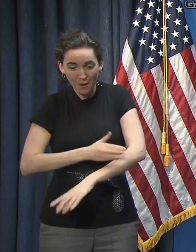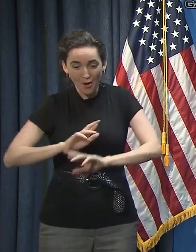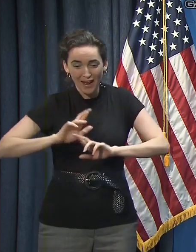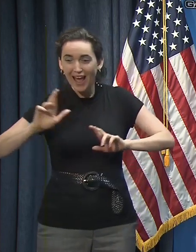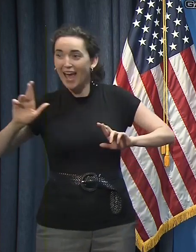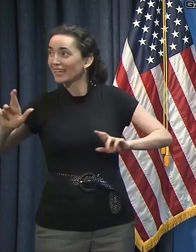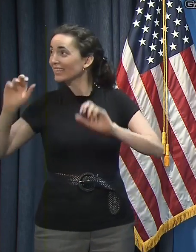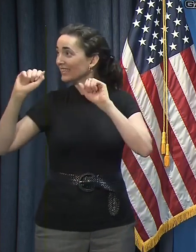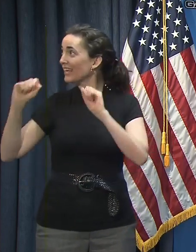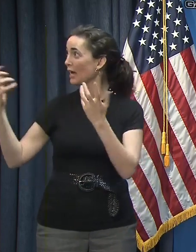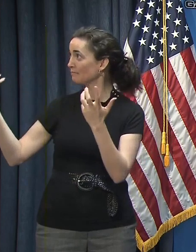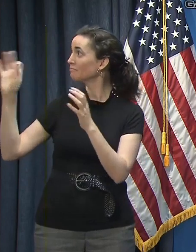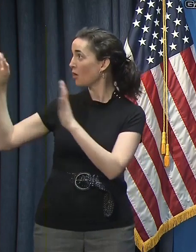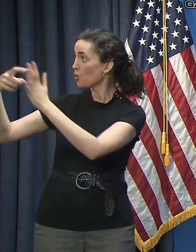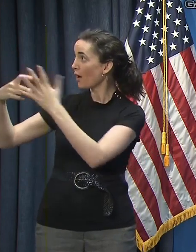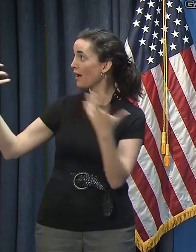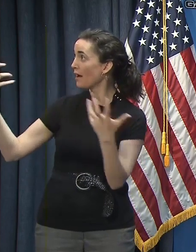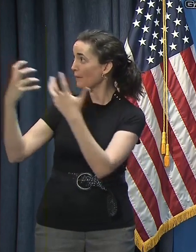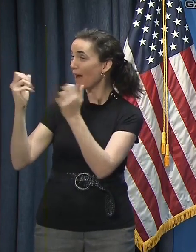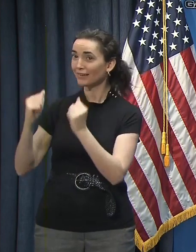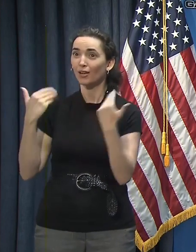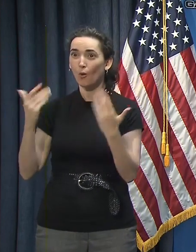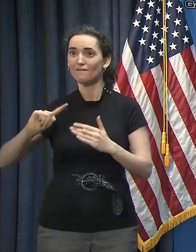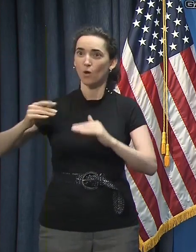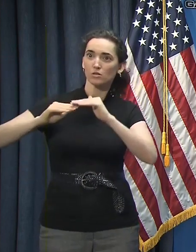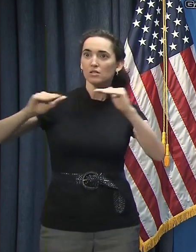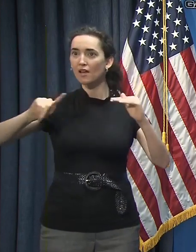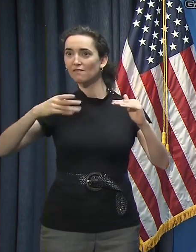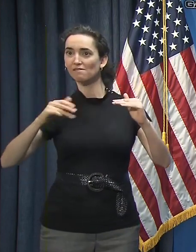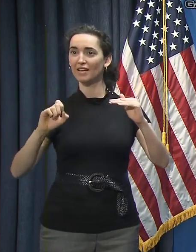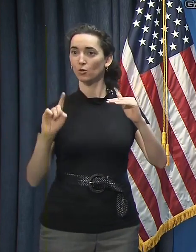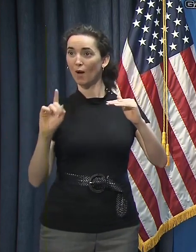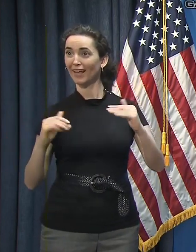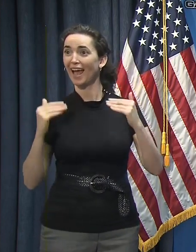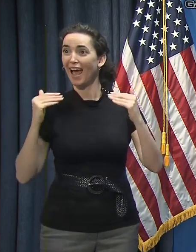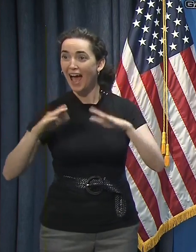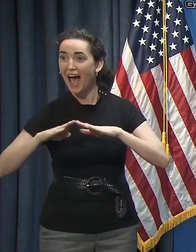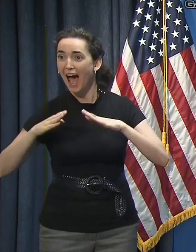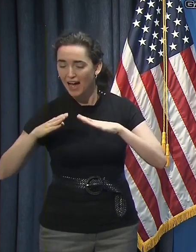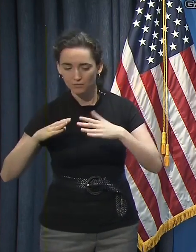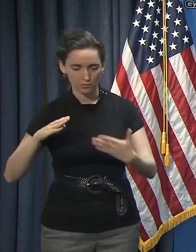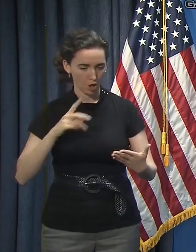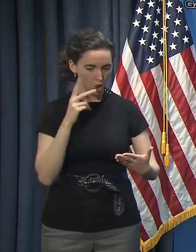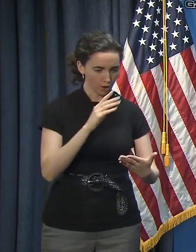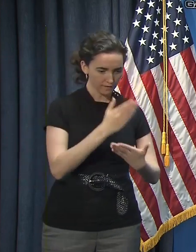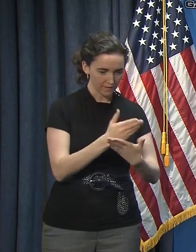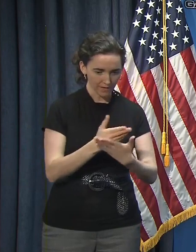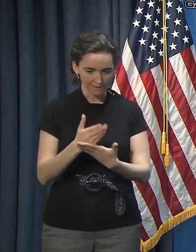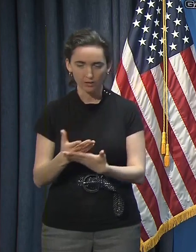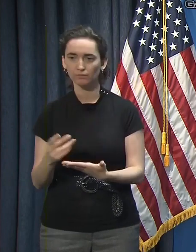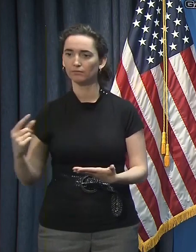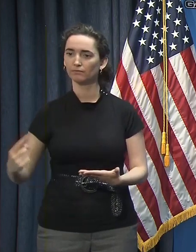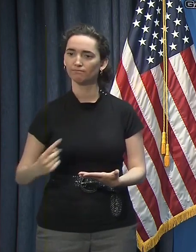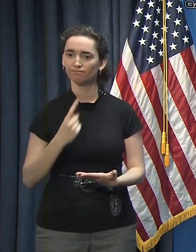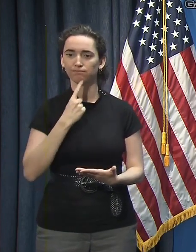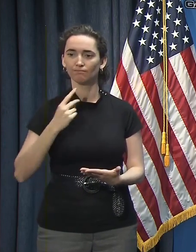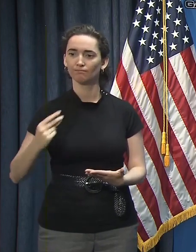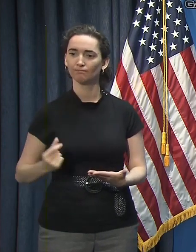could safely move to phase one. And that just wasn't the case. But another